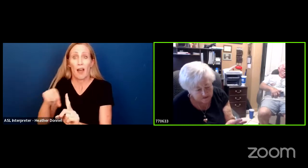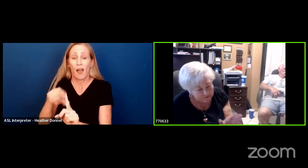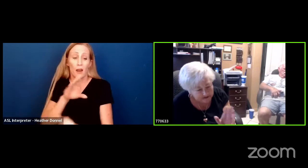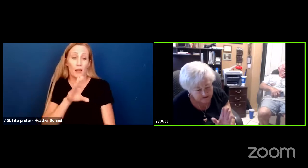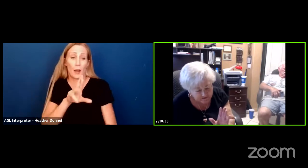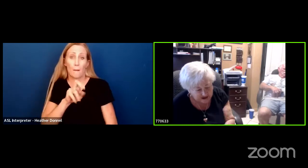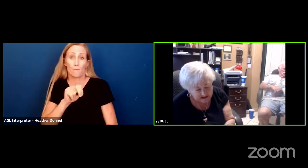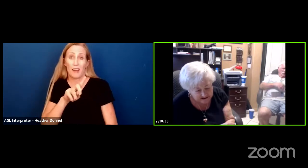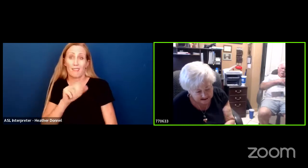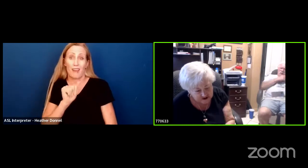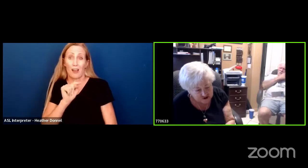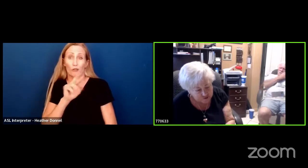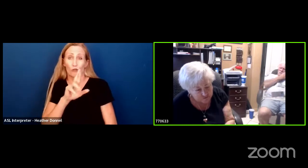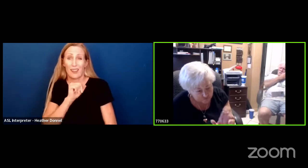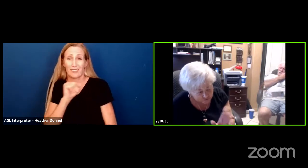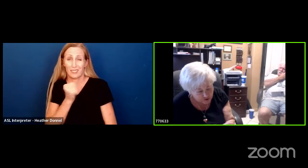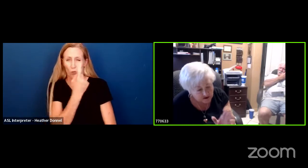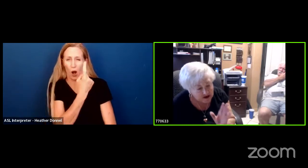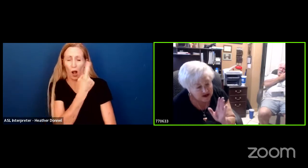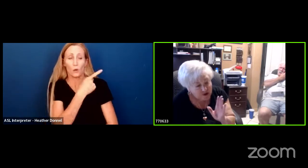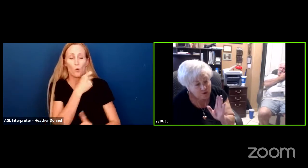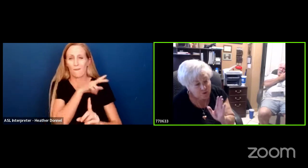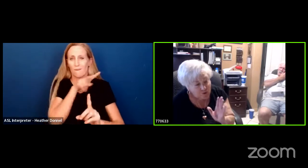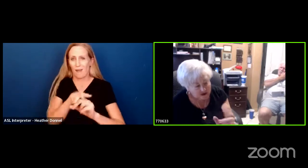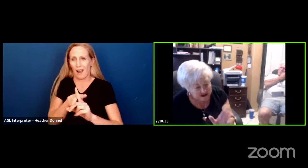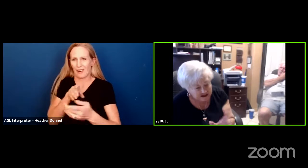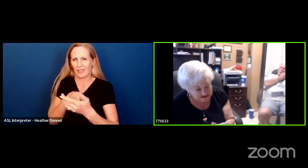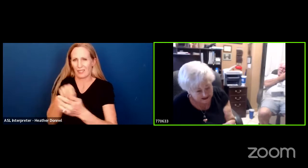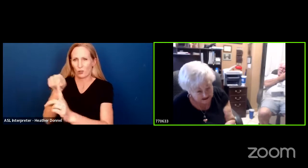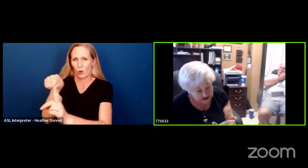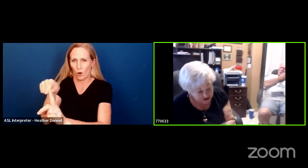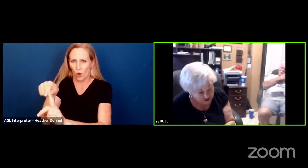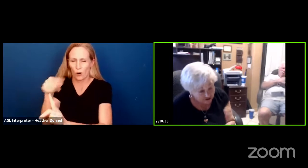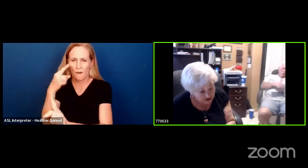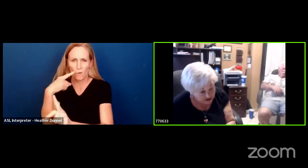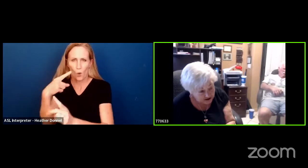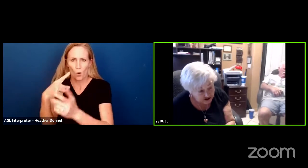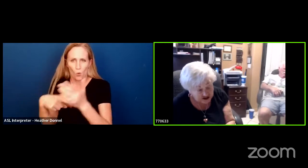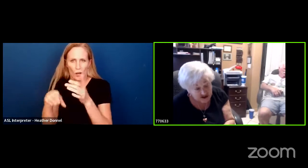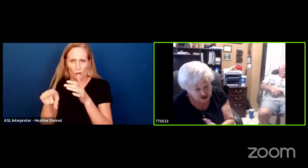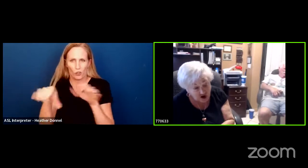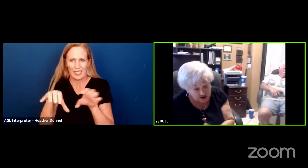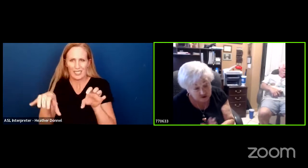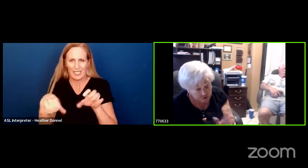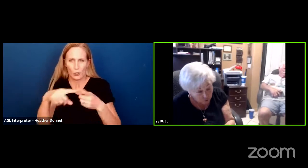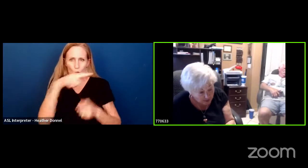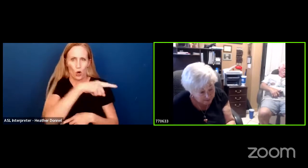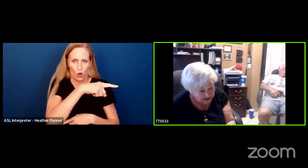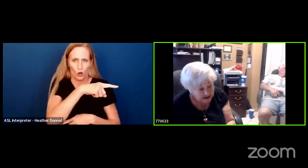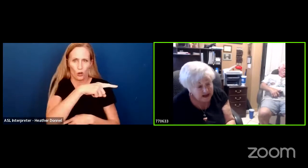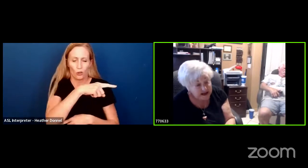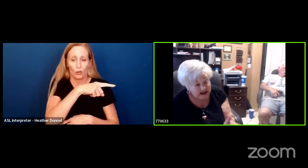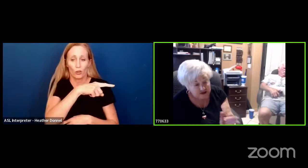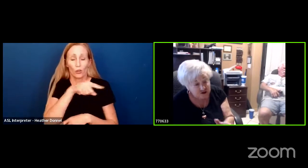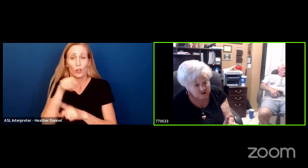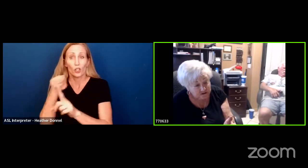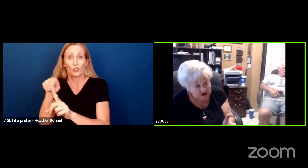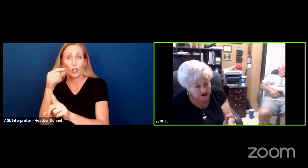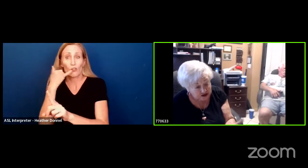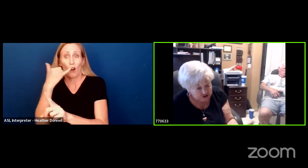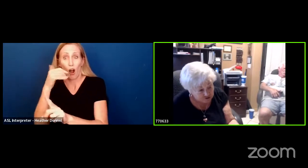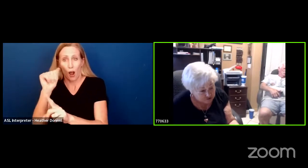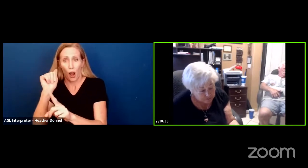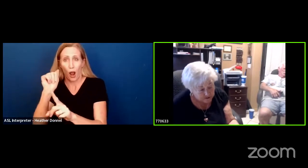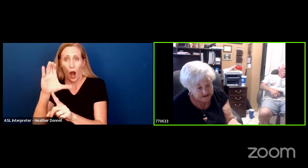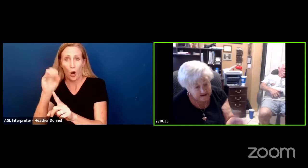one of them that filed against her for what she had done to her. She had called a Corby and told them